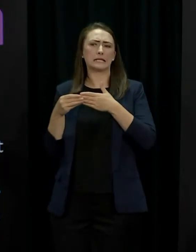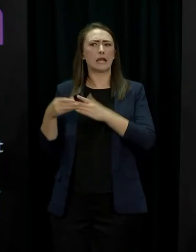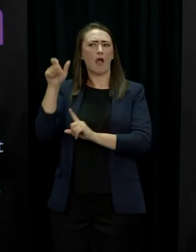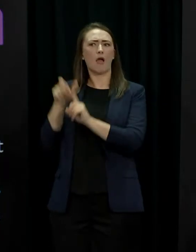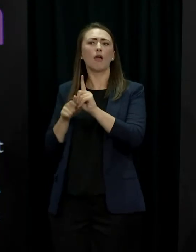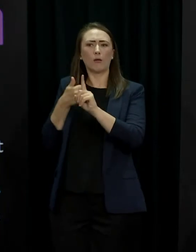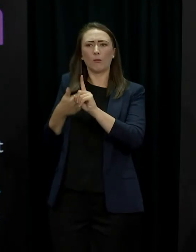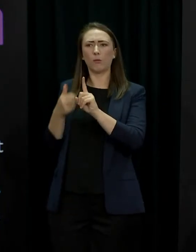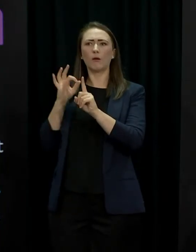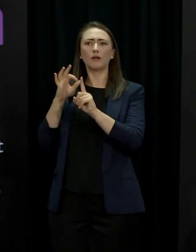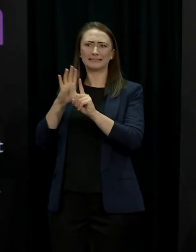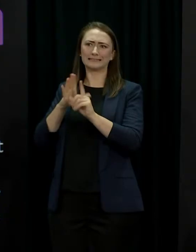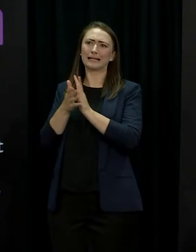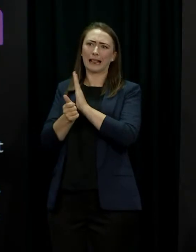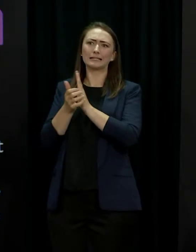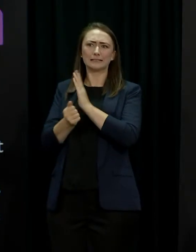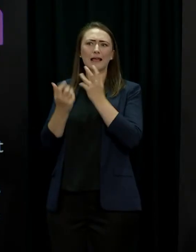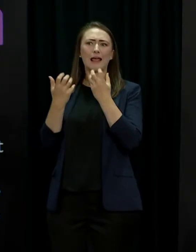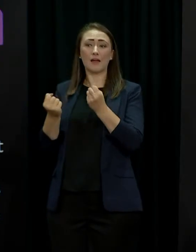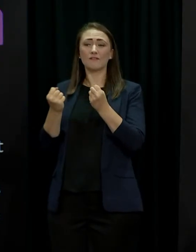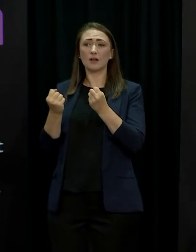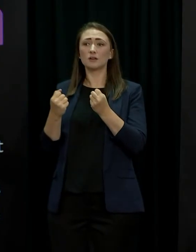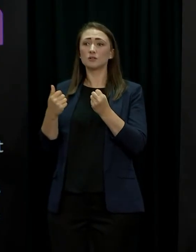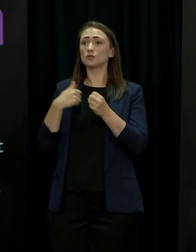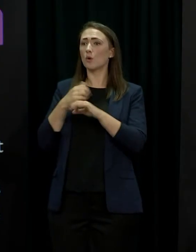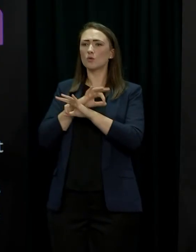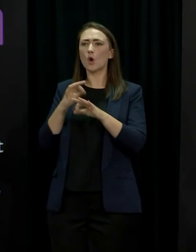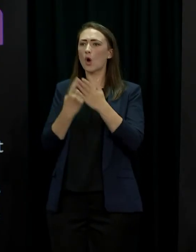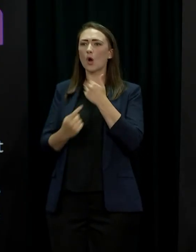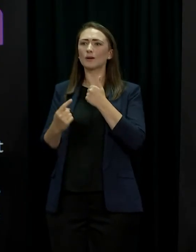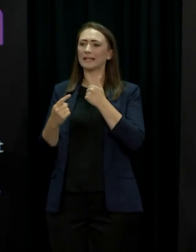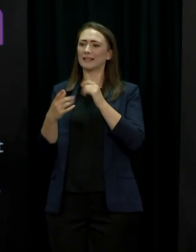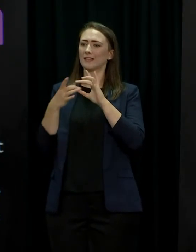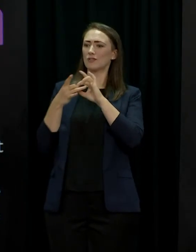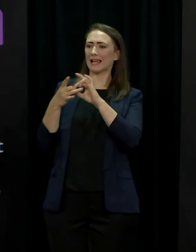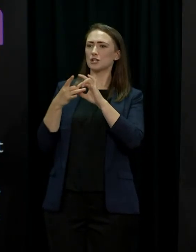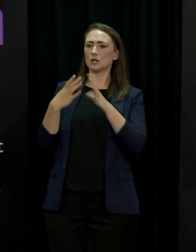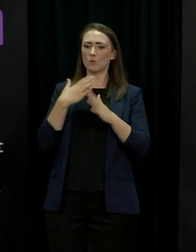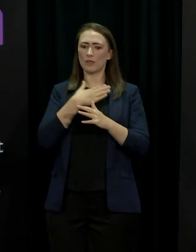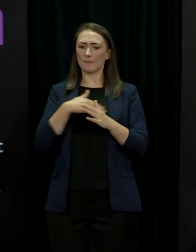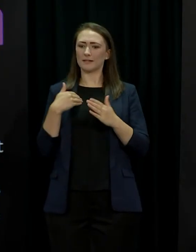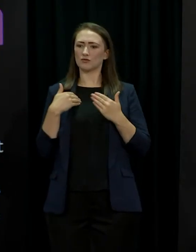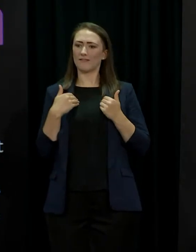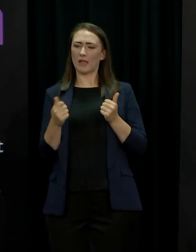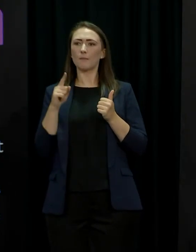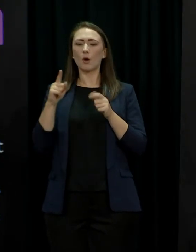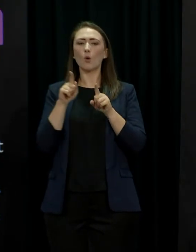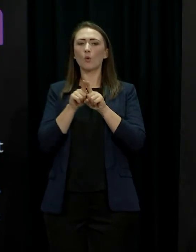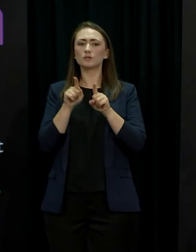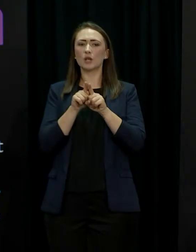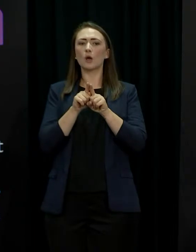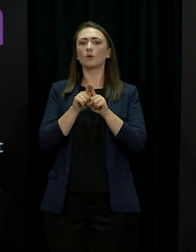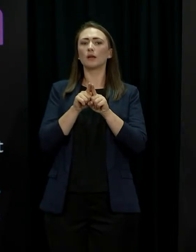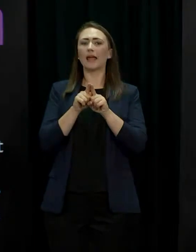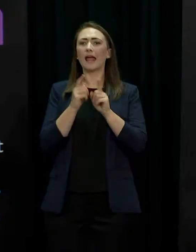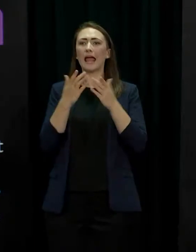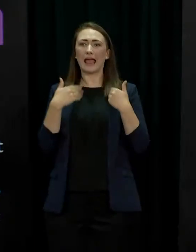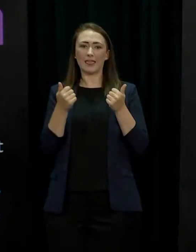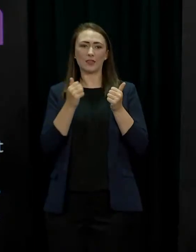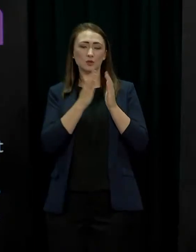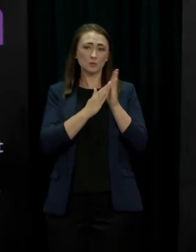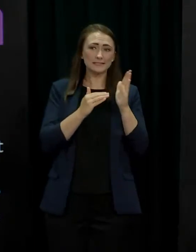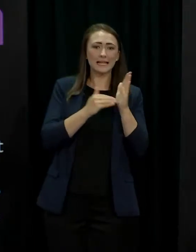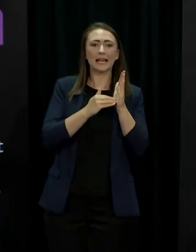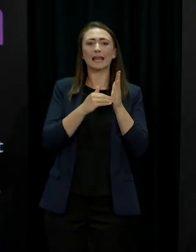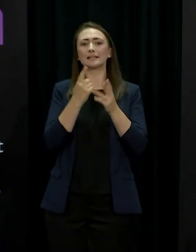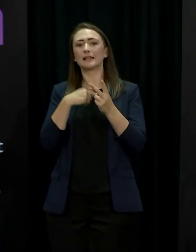just the relationship between the Ministry of Health, but our new organisations, Health New Zealand and of course the Māori Health Authority, will continue to